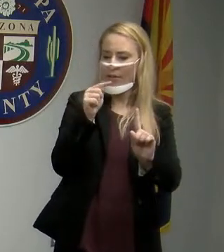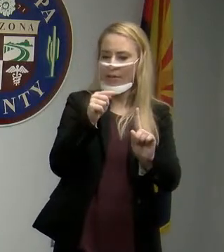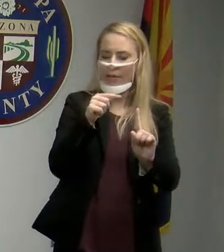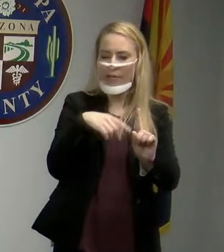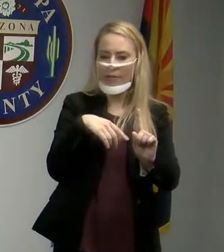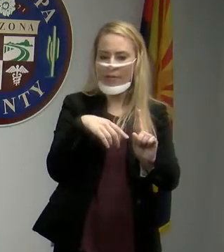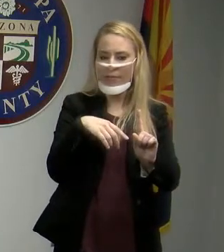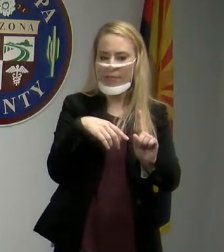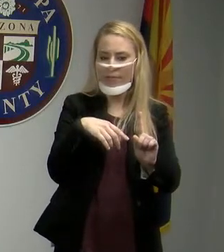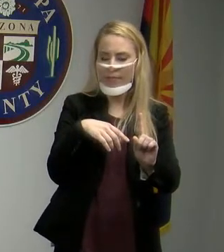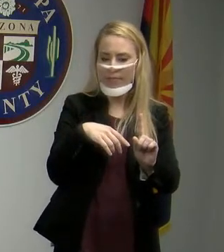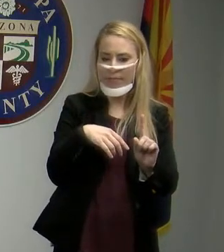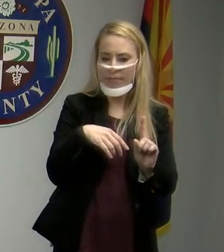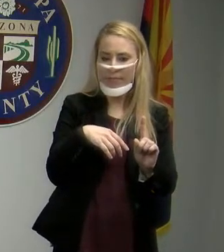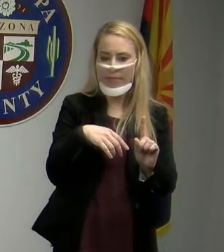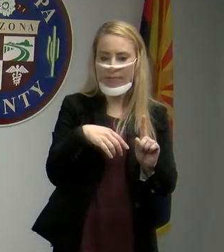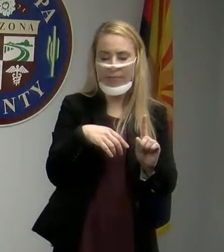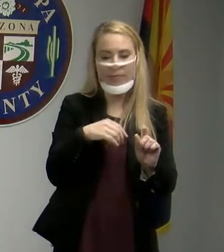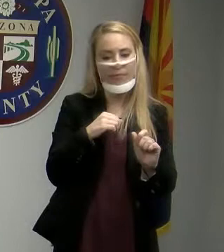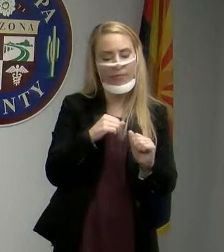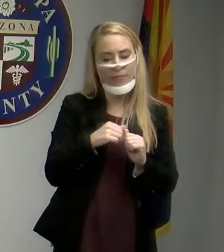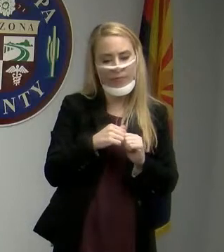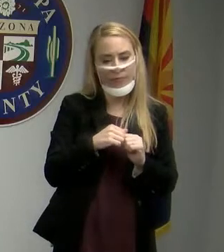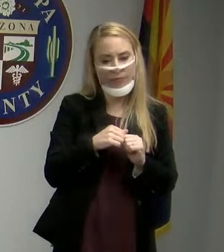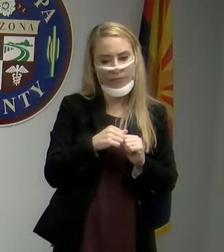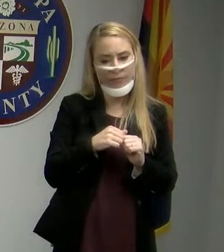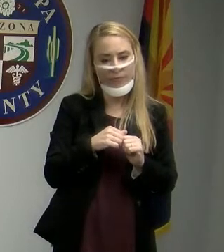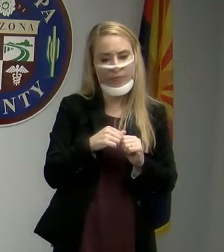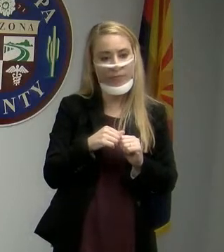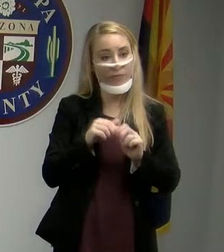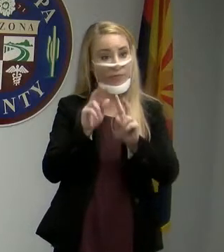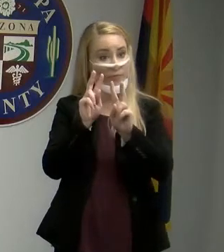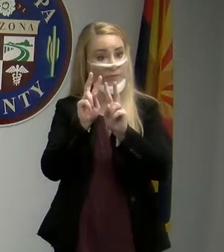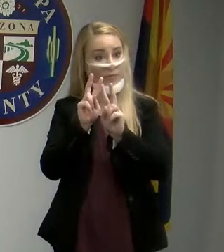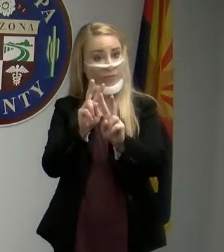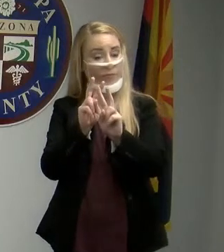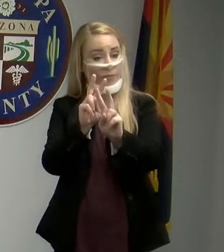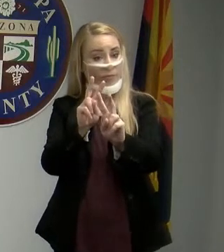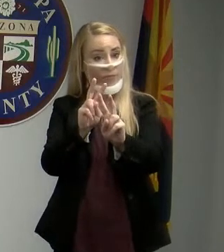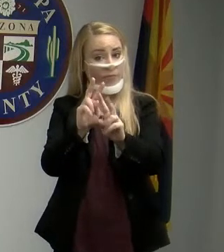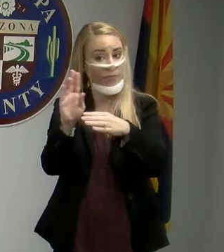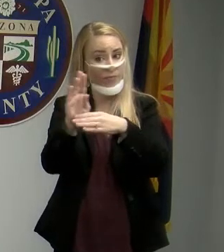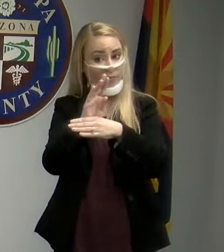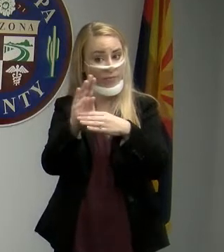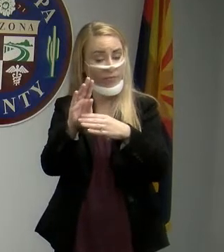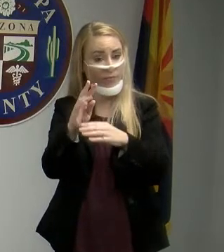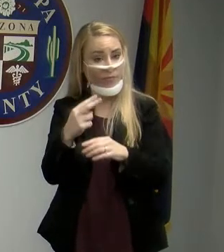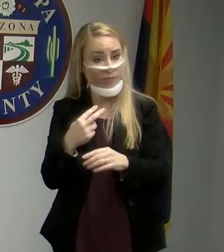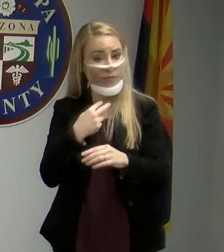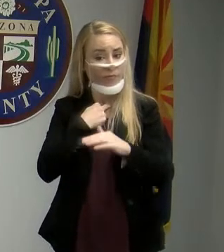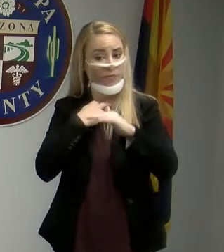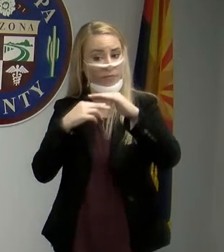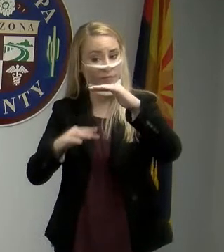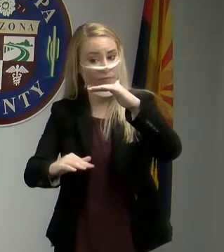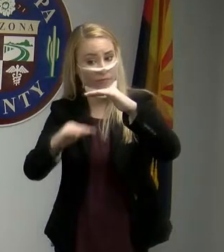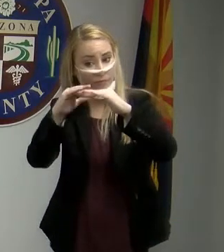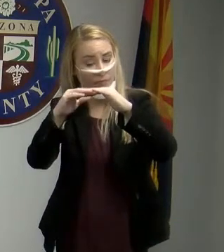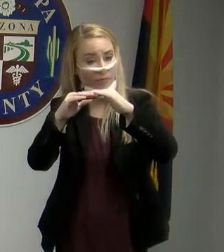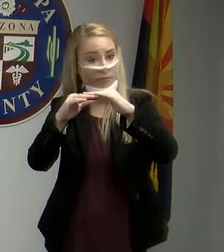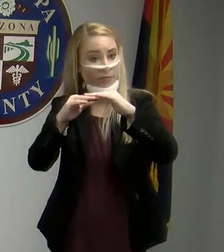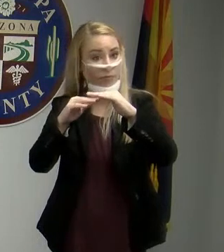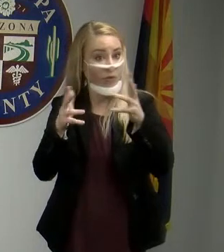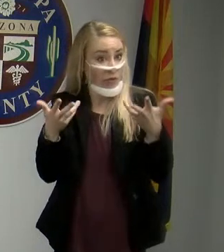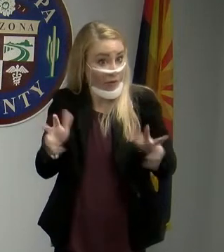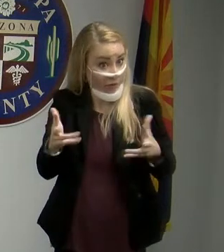Has there been a clogging because funeral homes have been unable? Is that something that has taken place yet, or is that a fear of